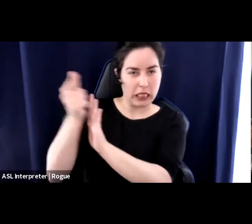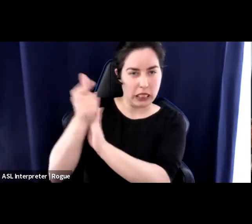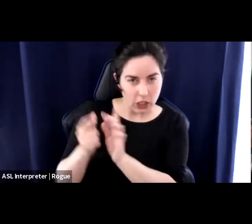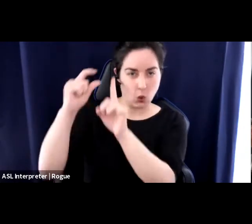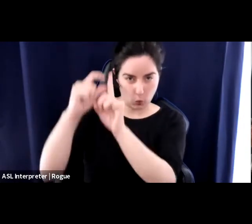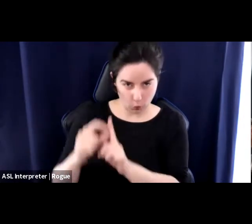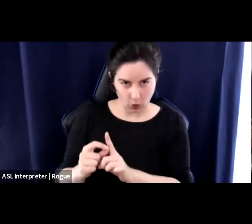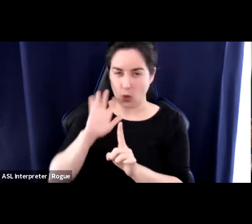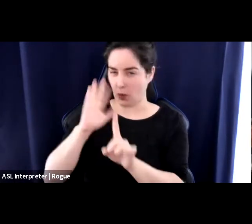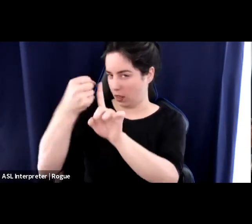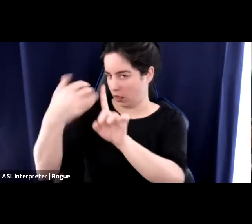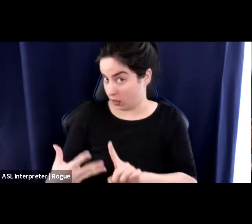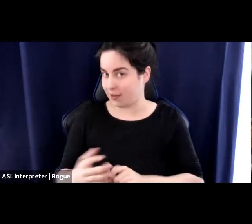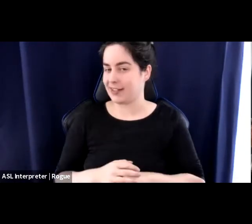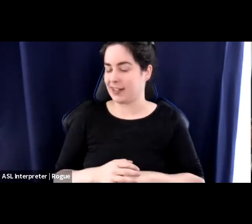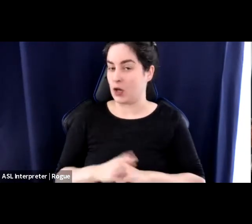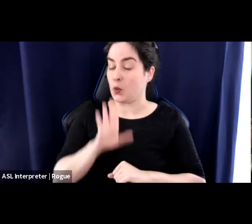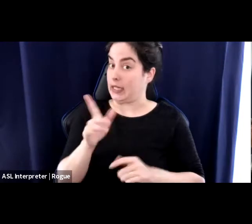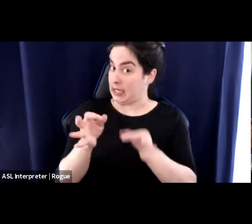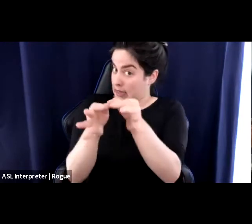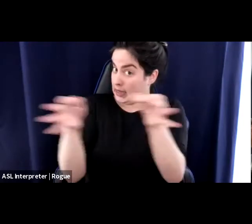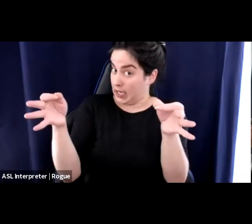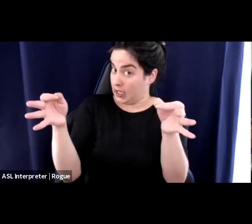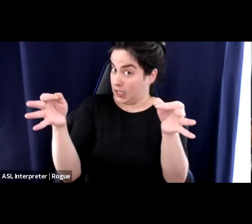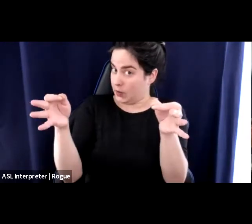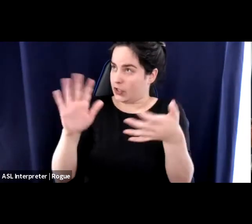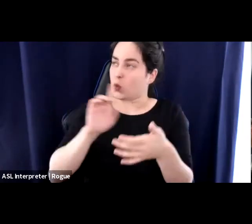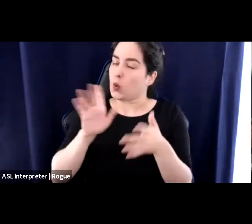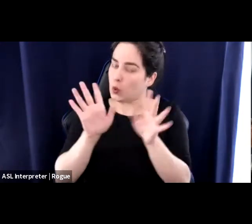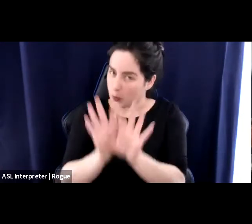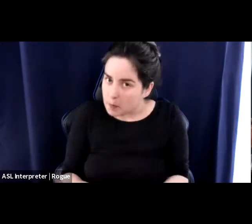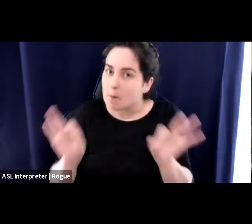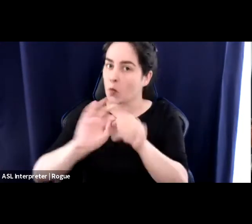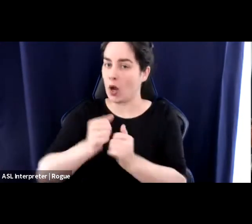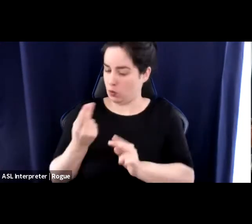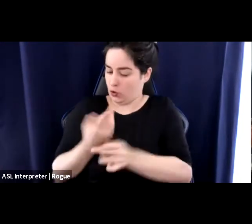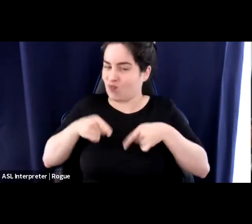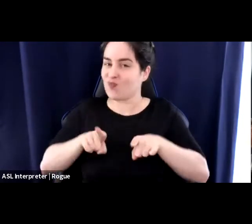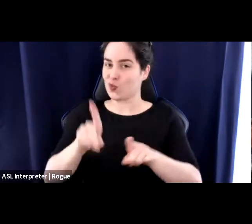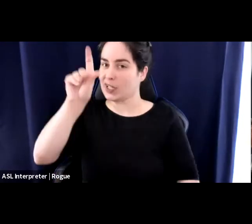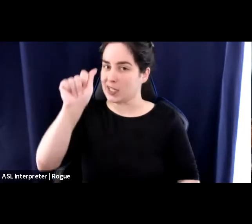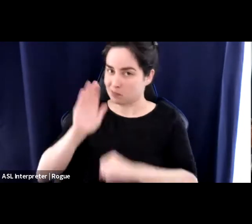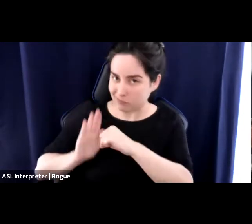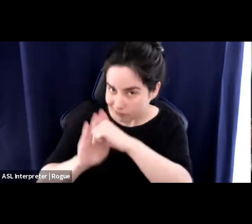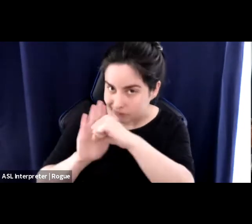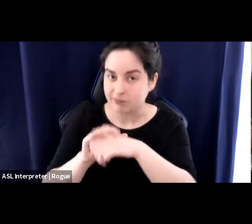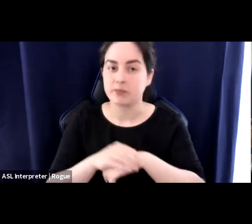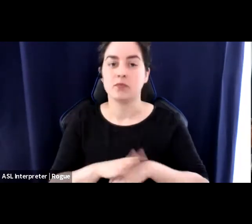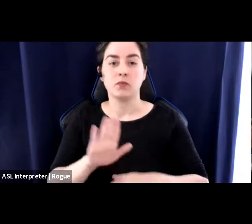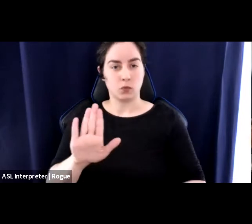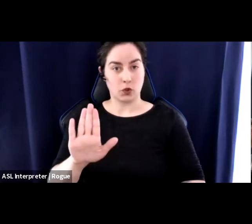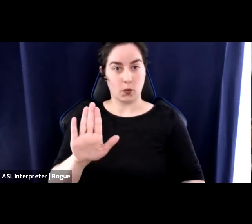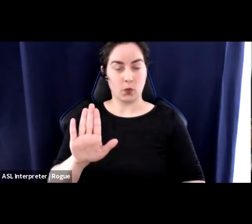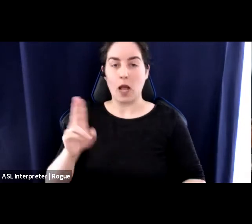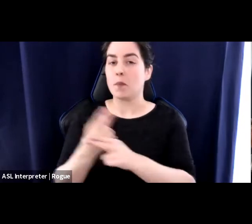about the importance of language in advocating for disability rights. So I'm going to use the terms